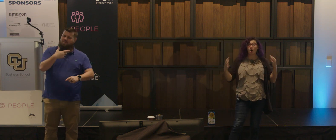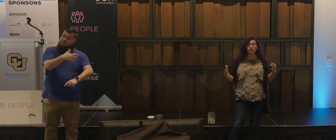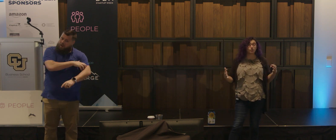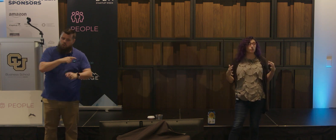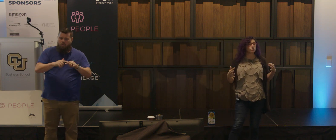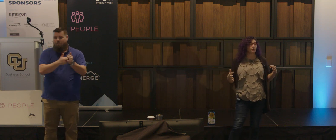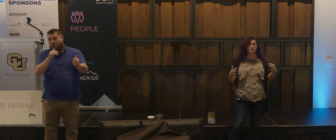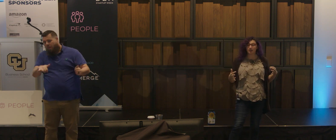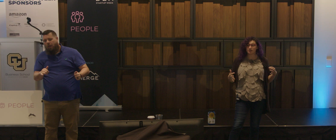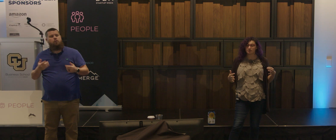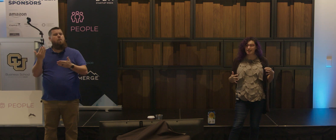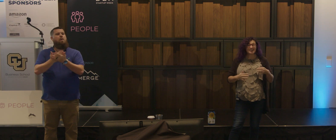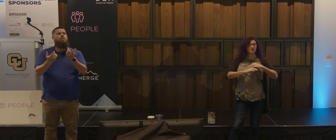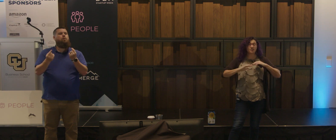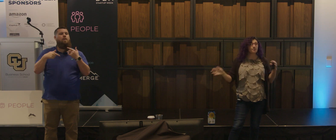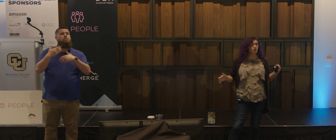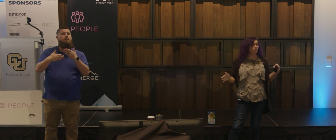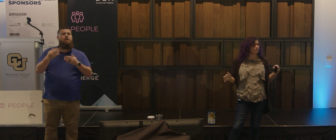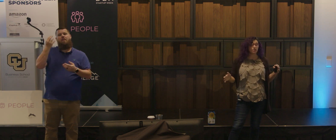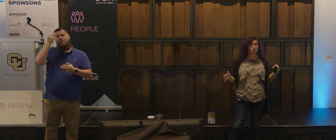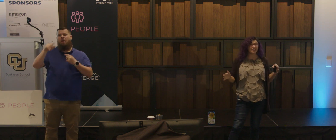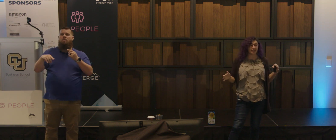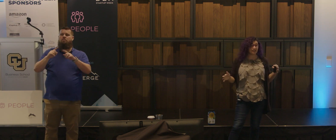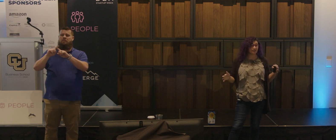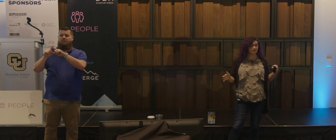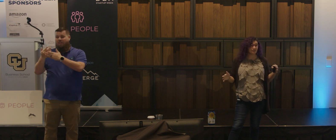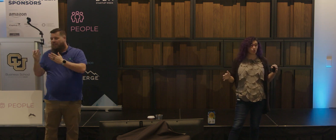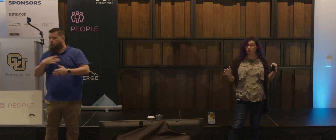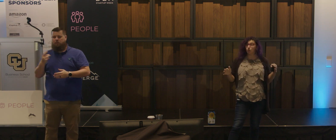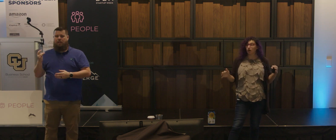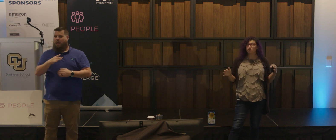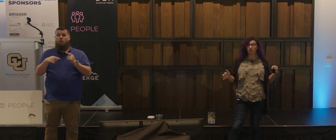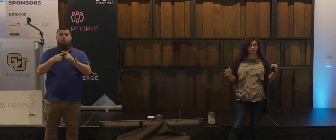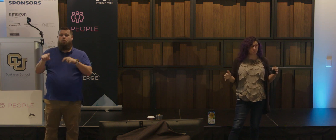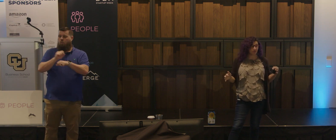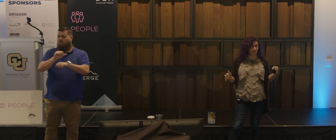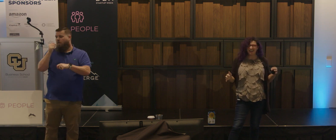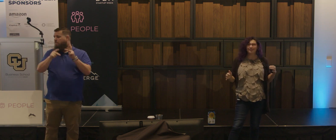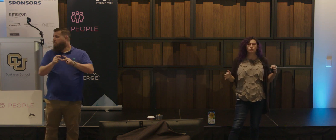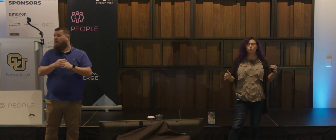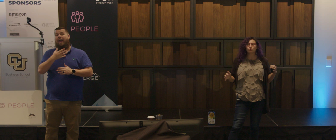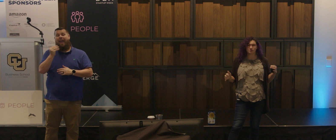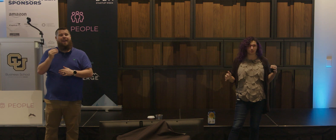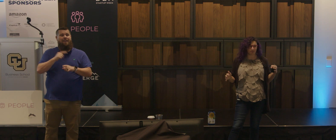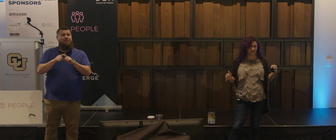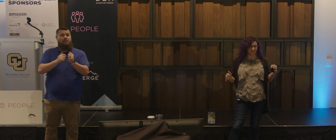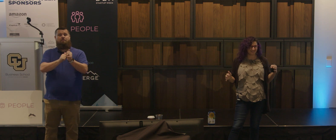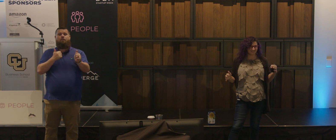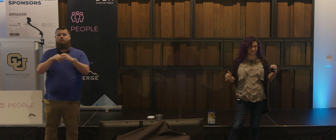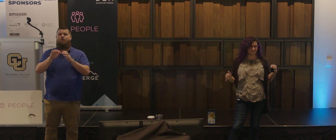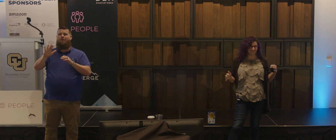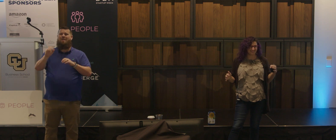So part of what you do in this process is think about all the things you didn't like when you worked for other people, and then don't do those in your